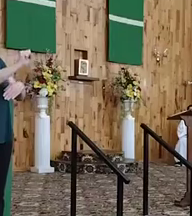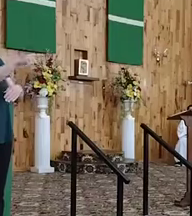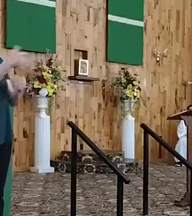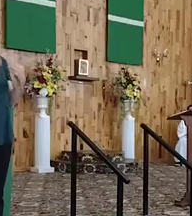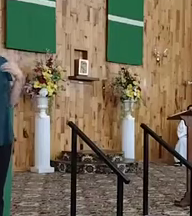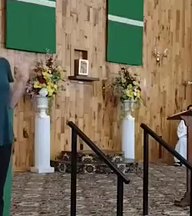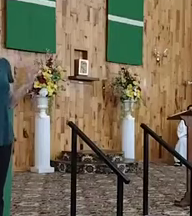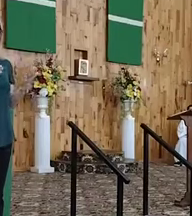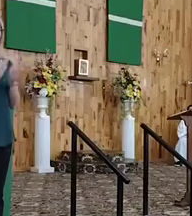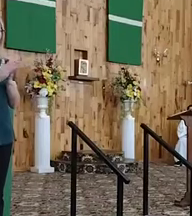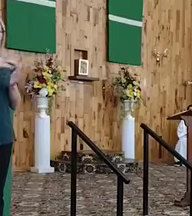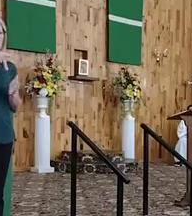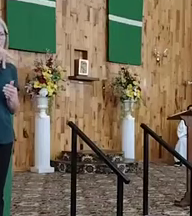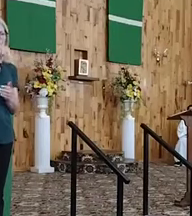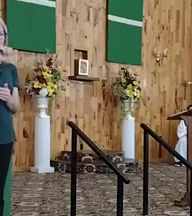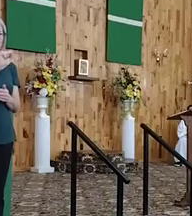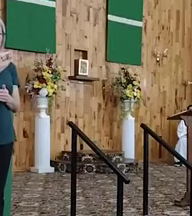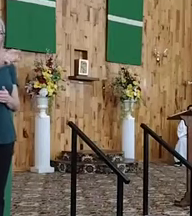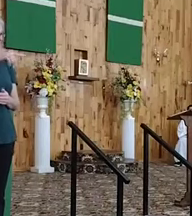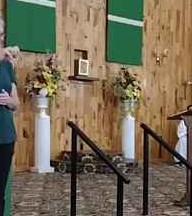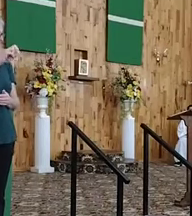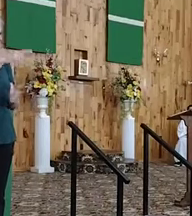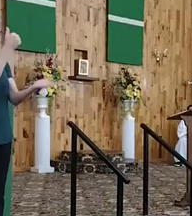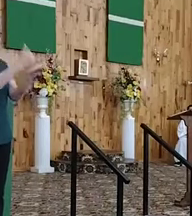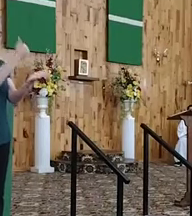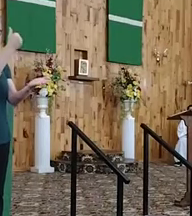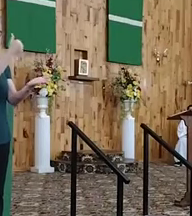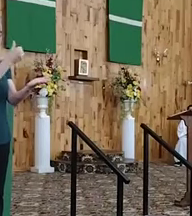do next? They look at your face.